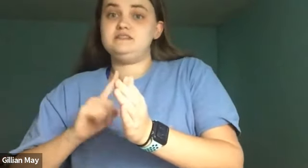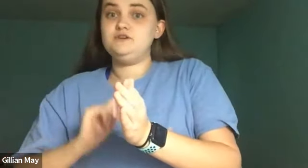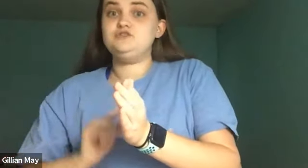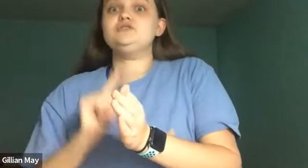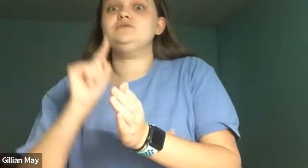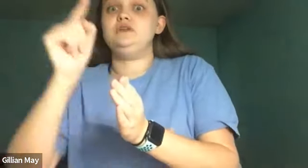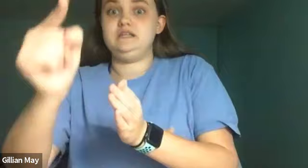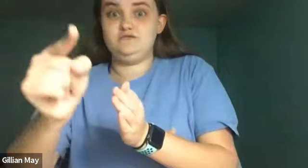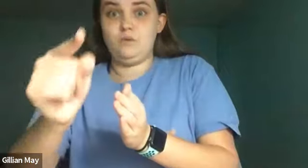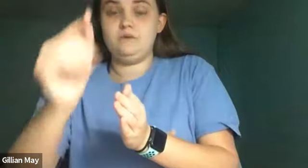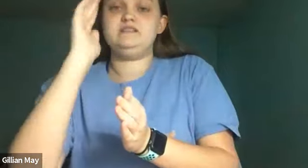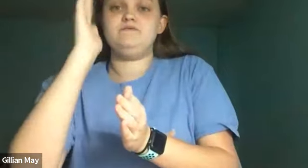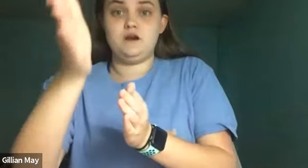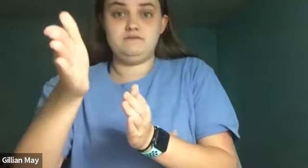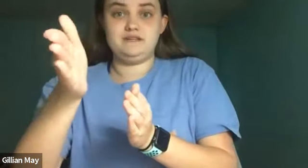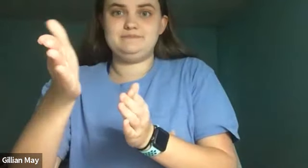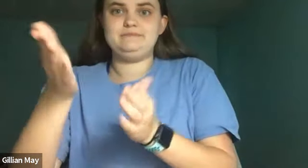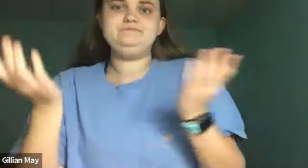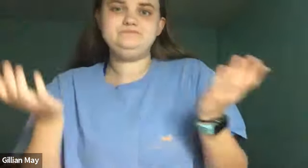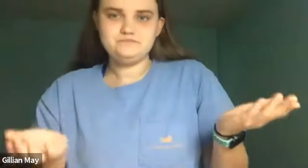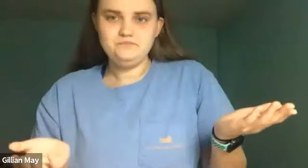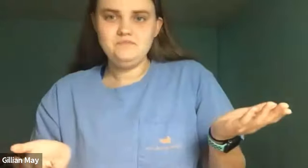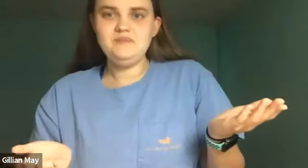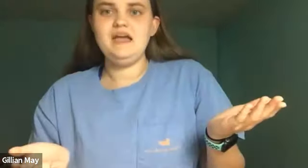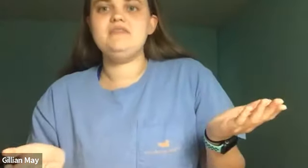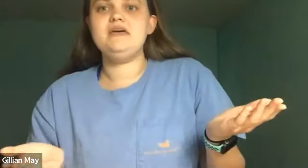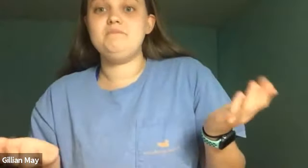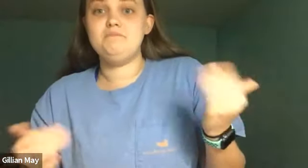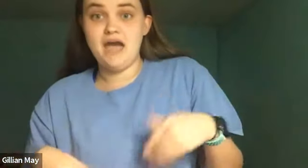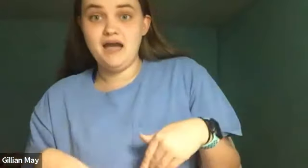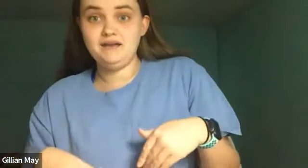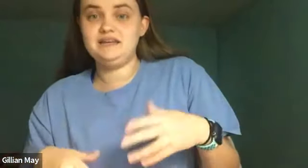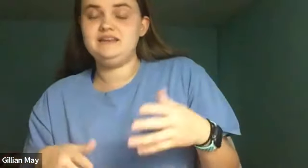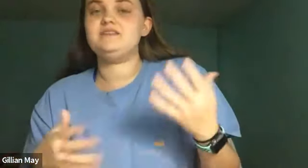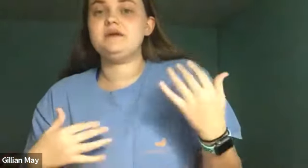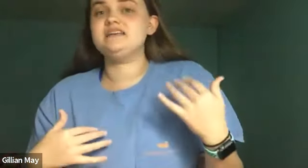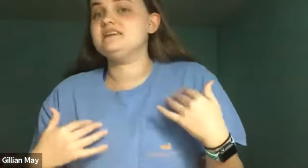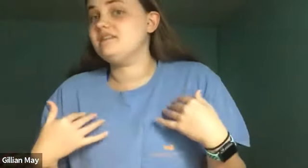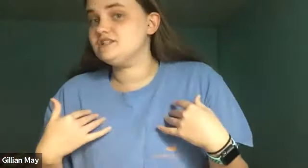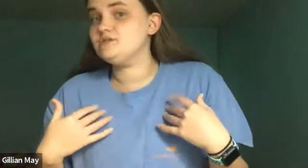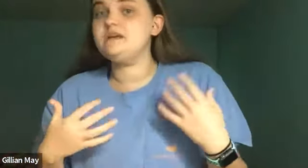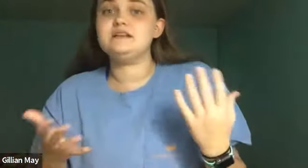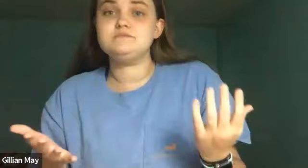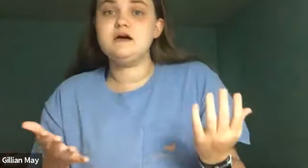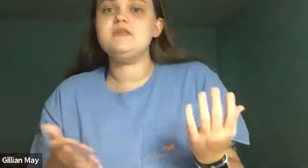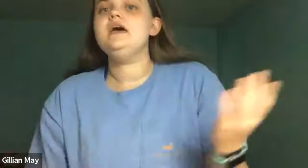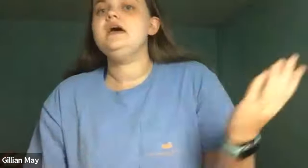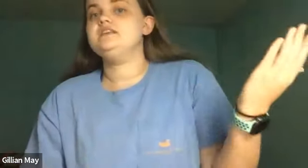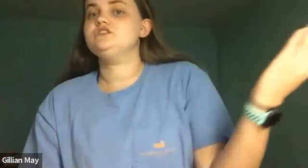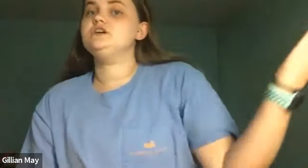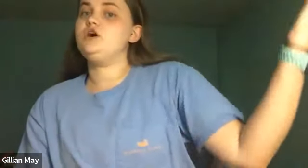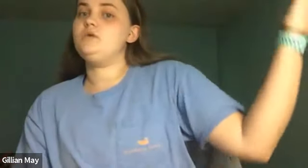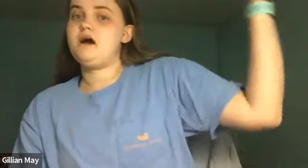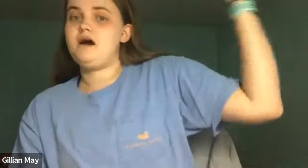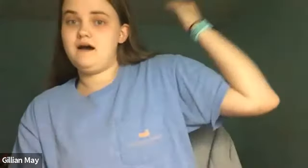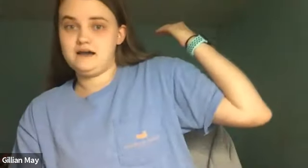the future is forwards in front of us. And then back, anything in the past, like last week, last month, is going to go